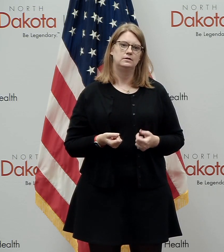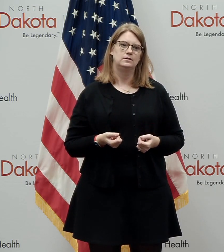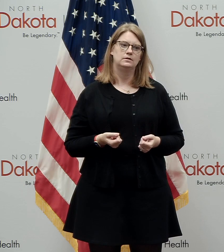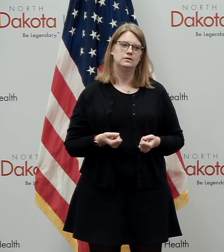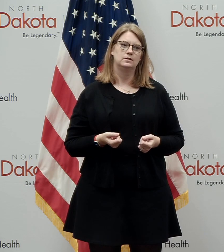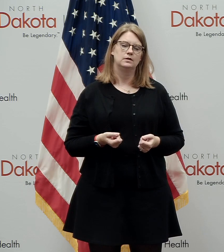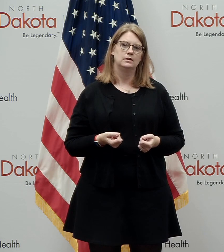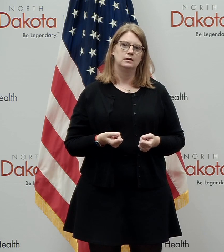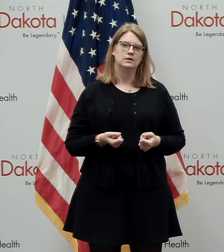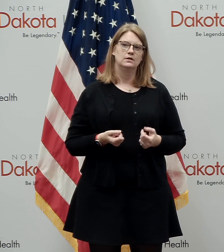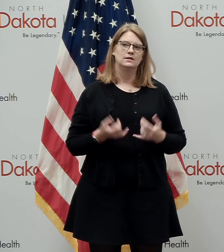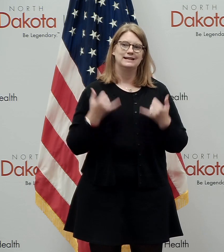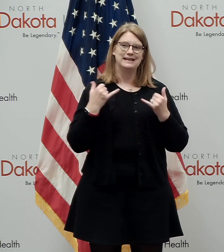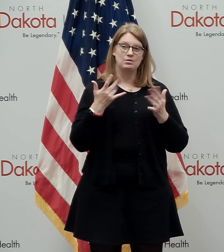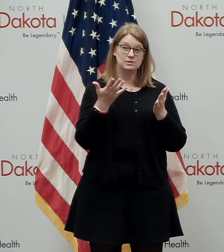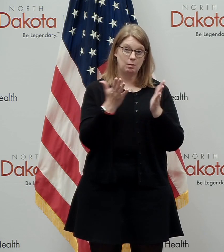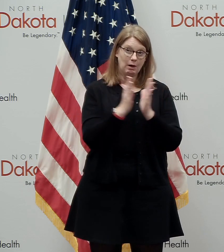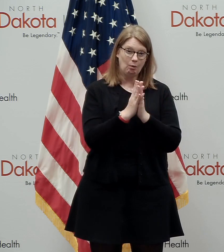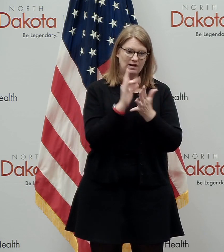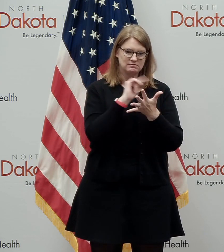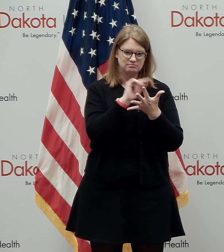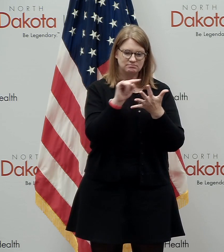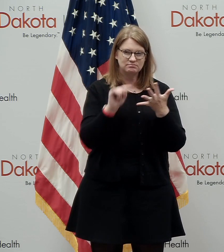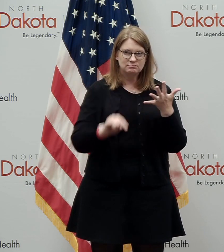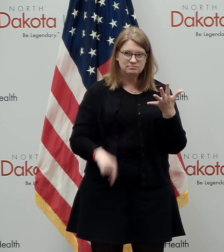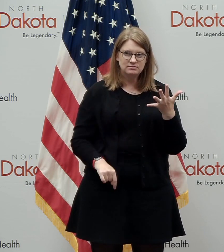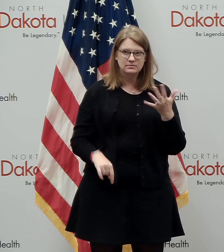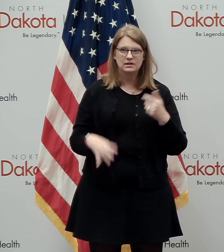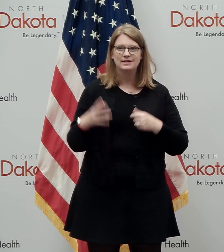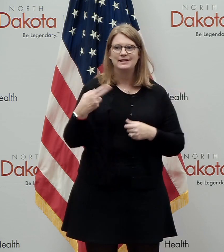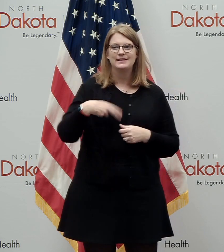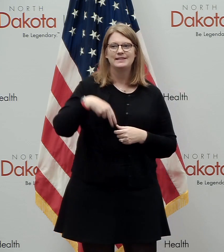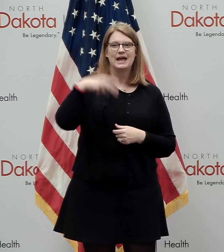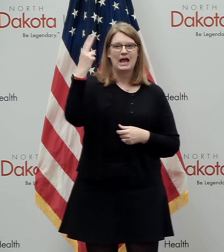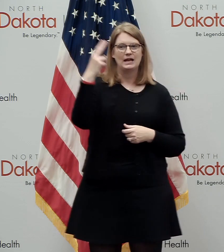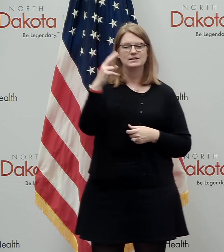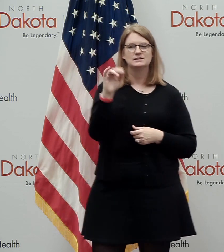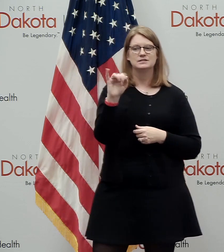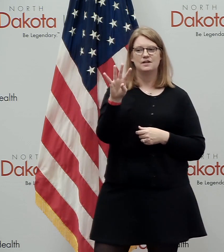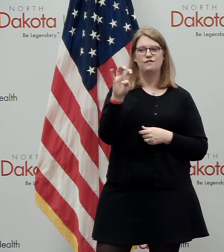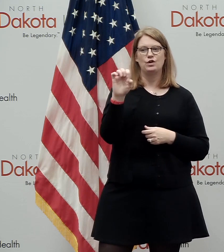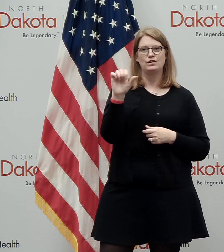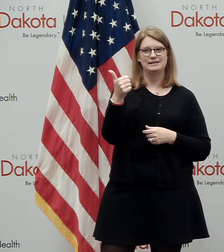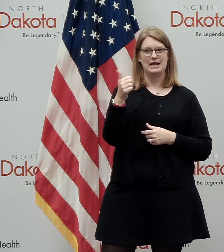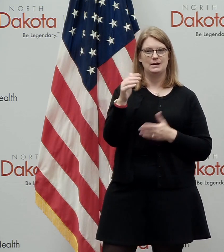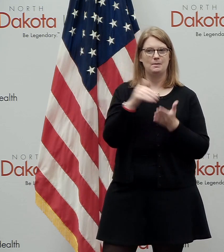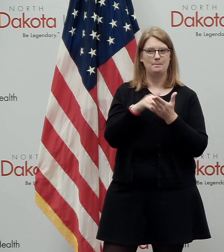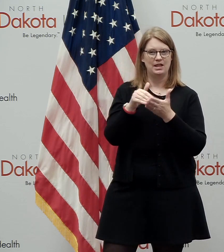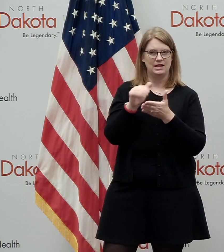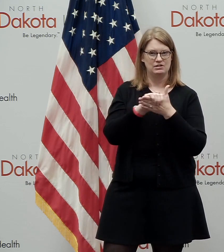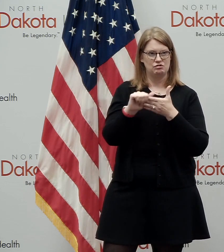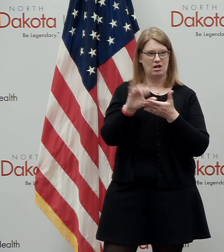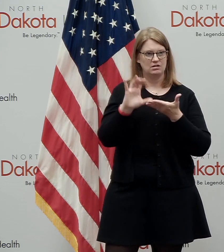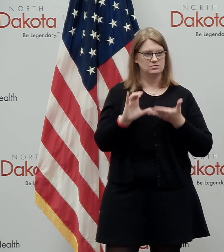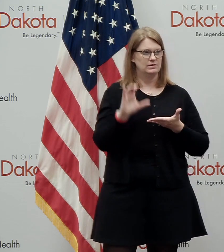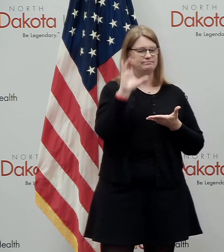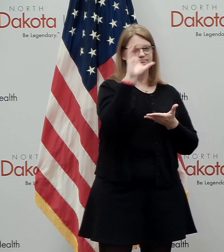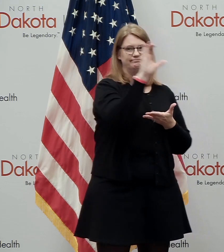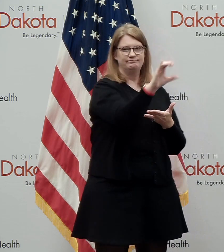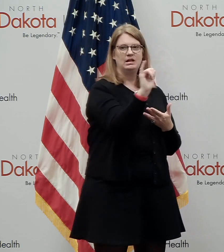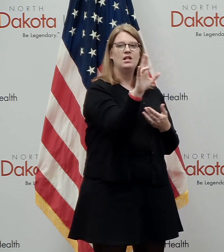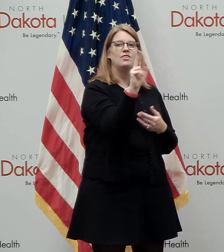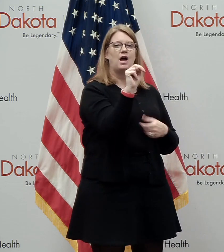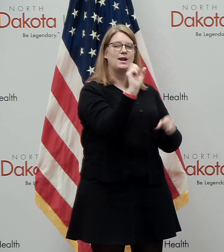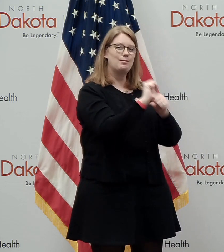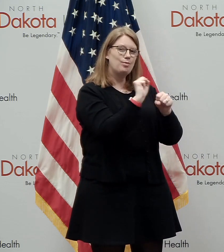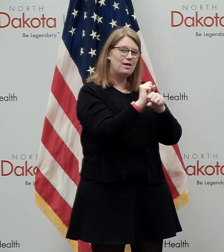as we've been working through those requests, as you know, the largest chunk of that, $410 million, went to replenish our unemployment insurance